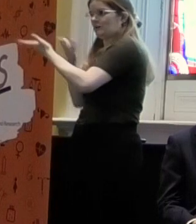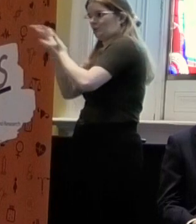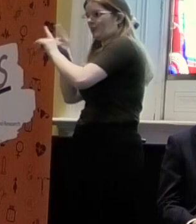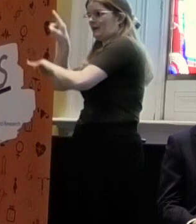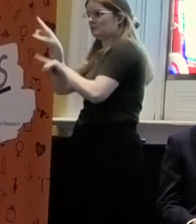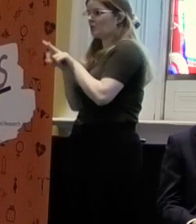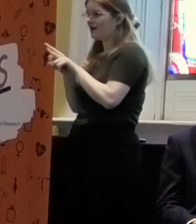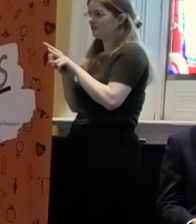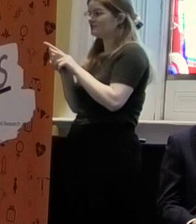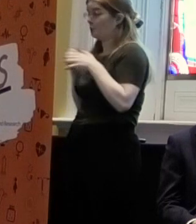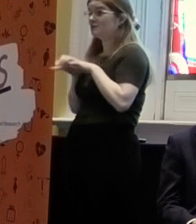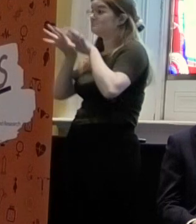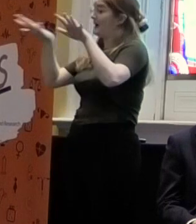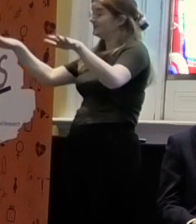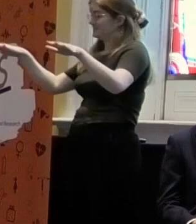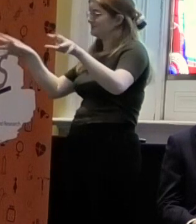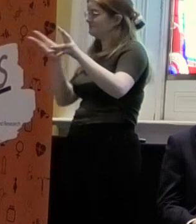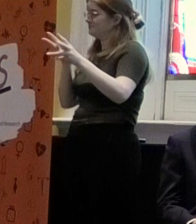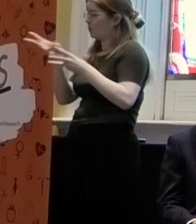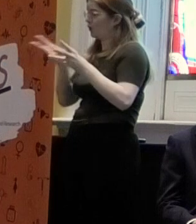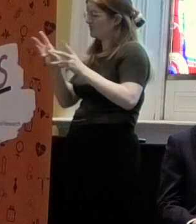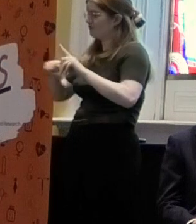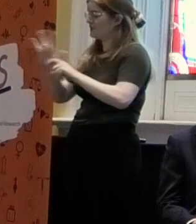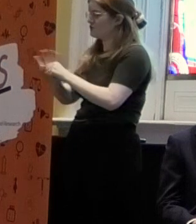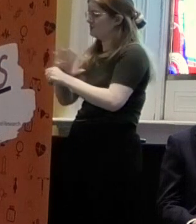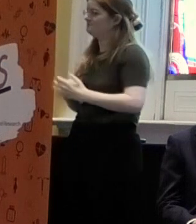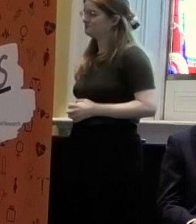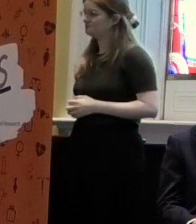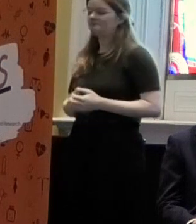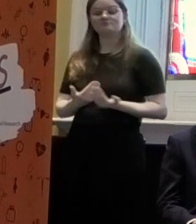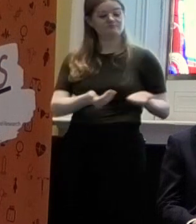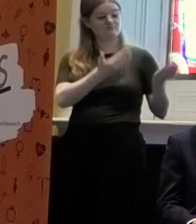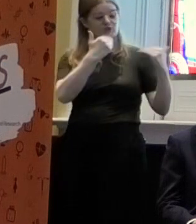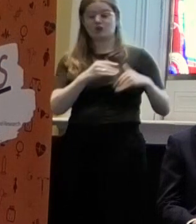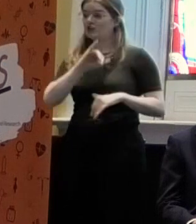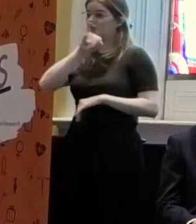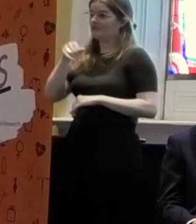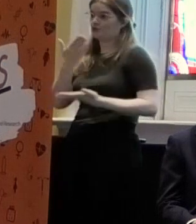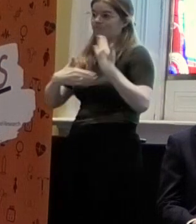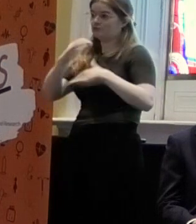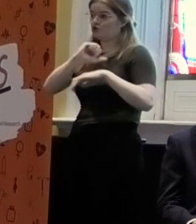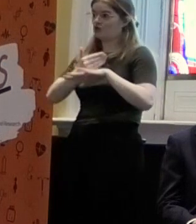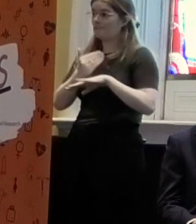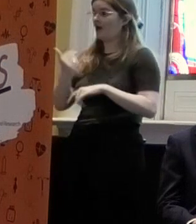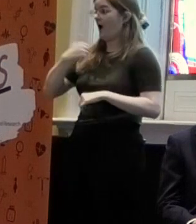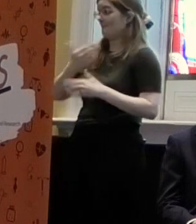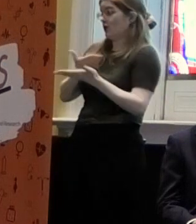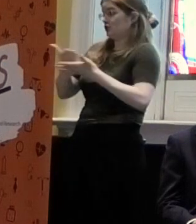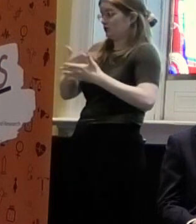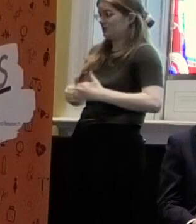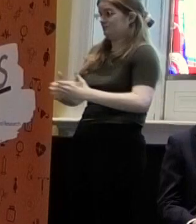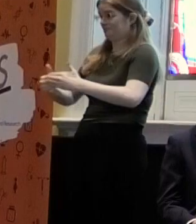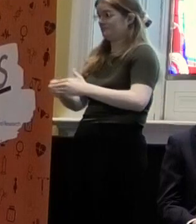spanning those areas. Very good, very good. Thank you. Jennifer, tell us about your work. Thanks. So I'm a consultant obstetrician